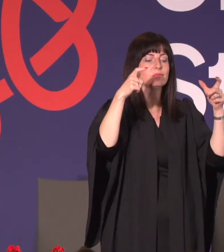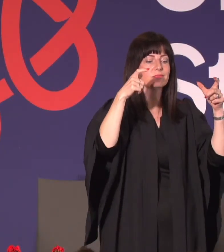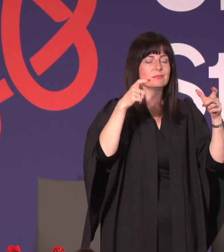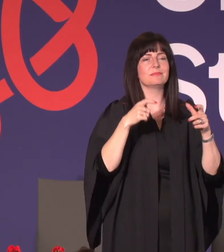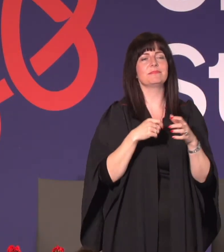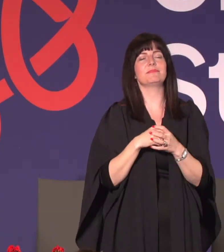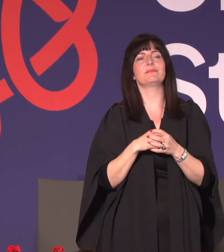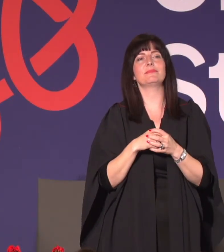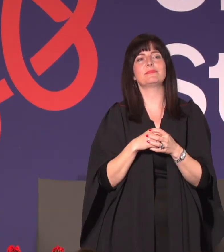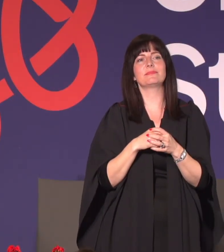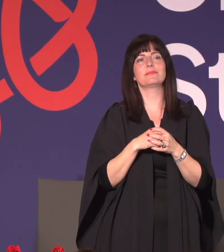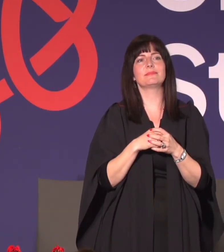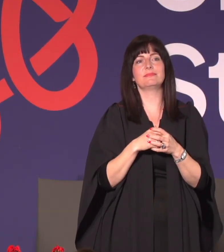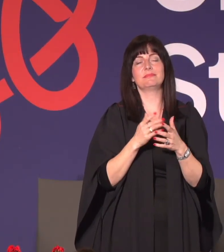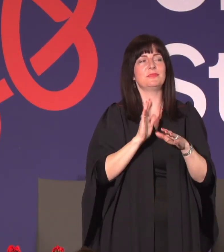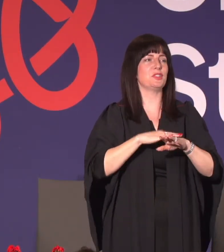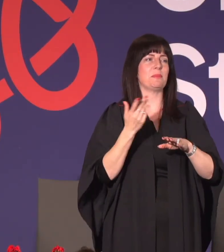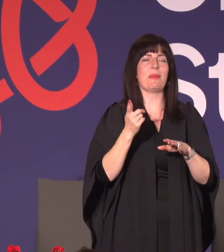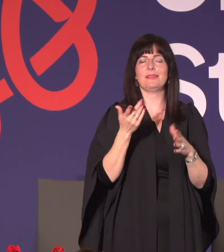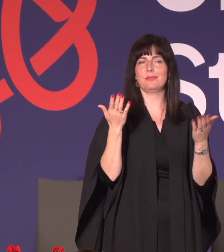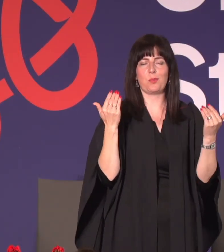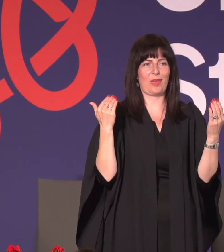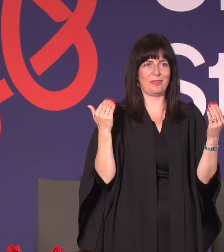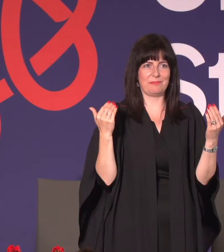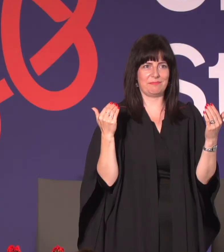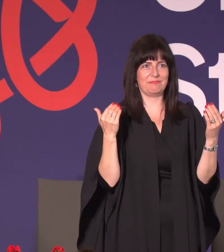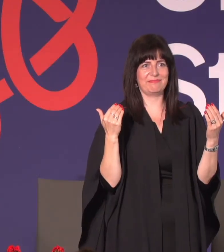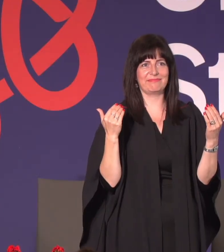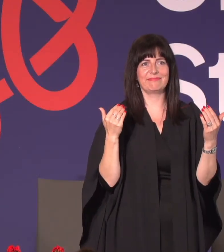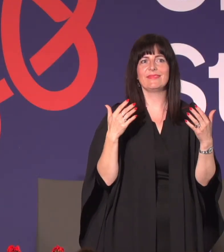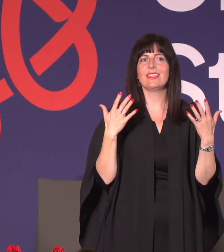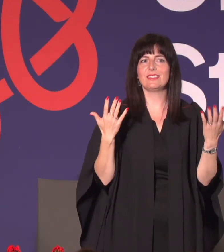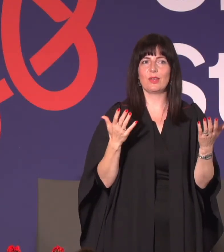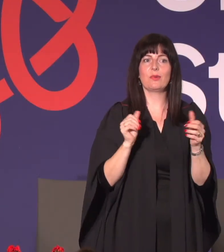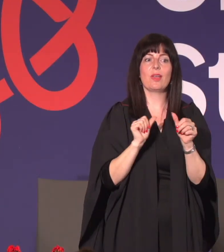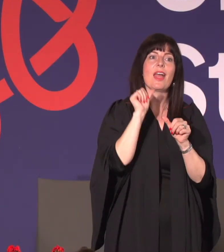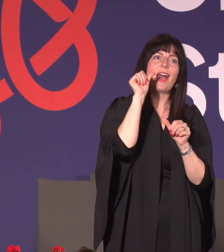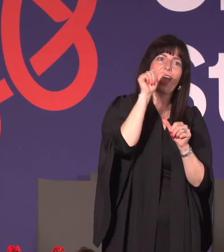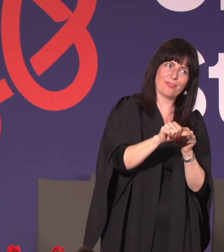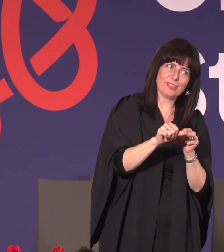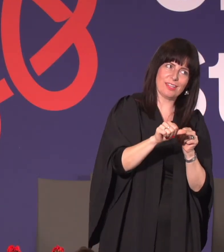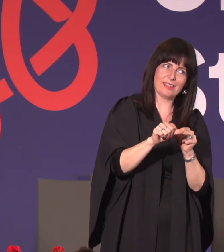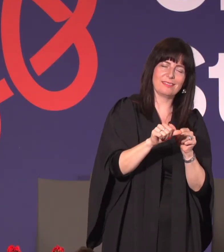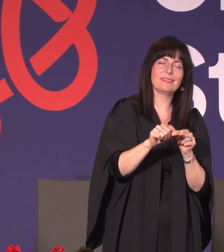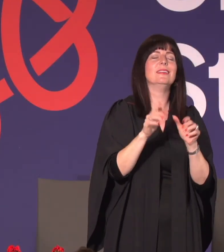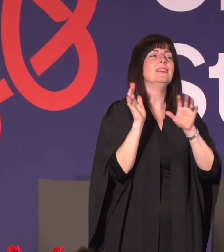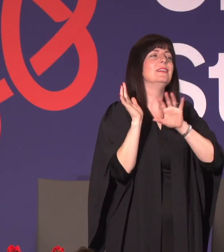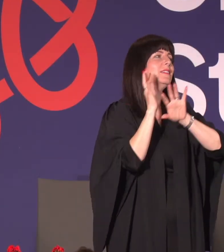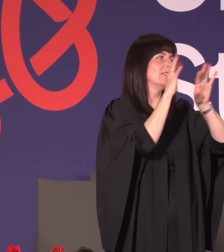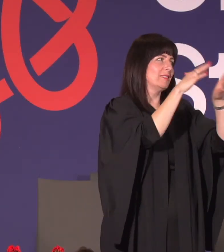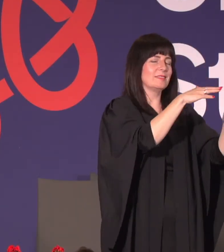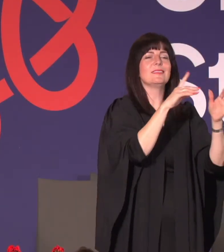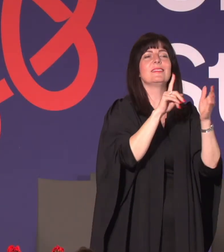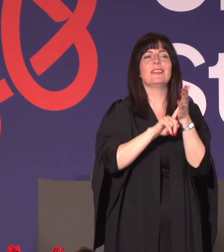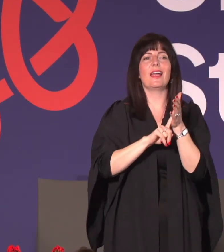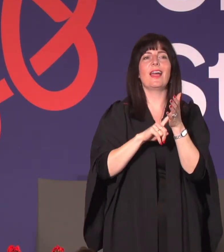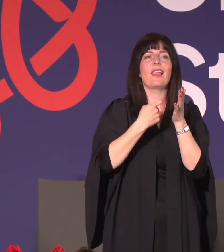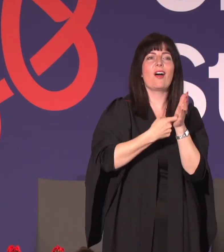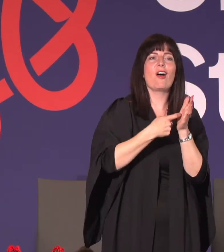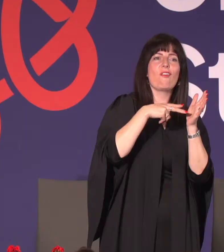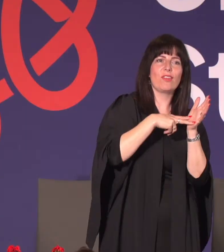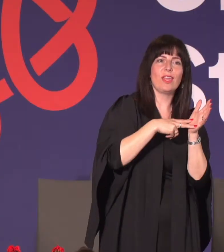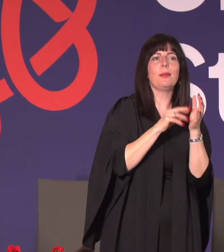iconic photograph, whatever the weather. So, after that, well, it's time for you to head over to the LRV, where